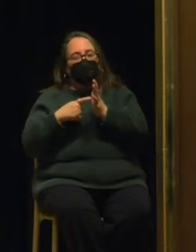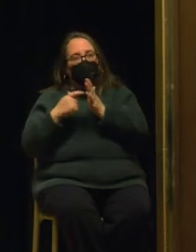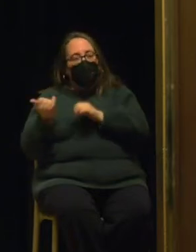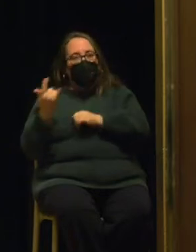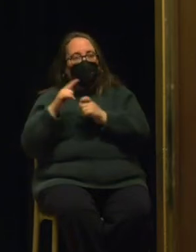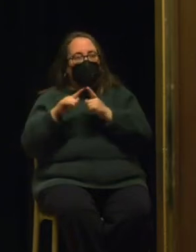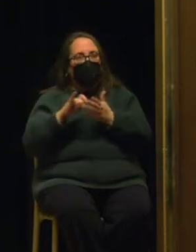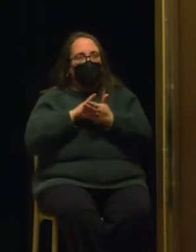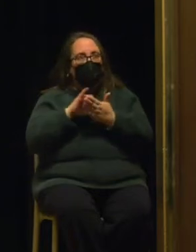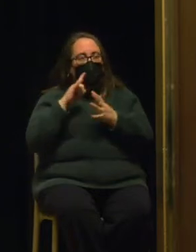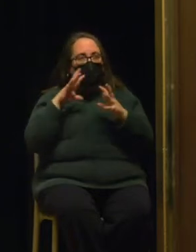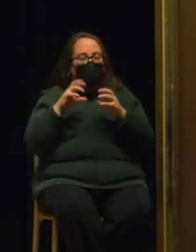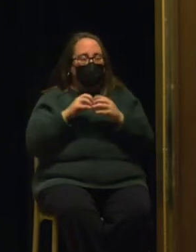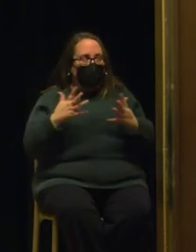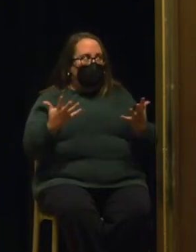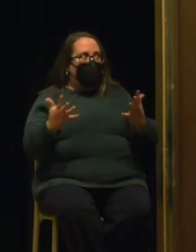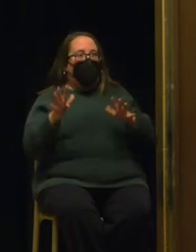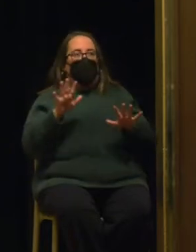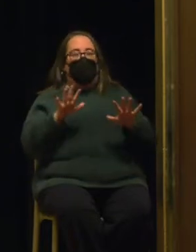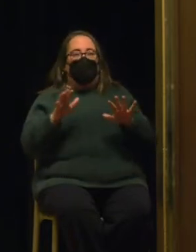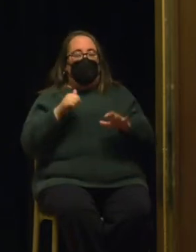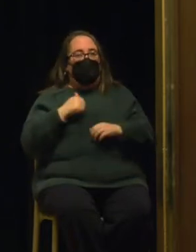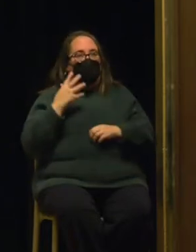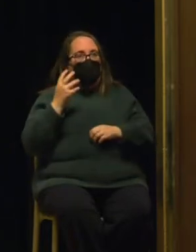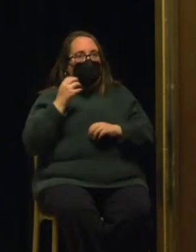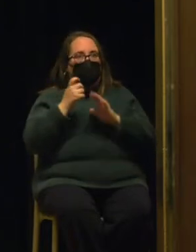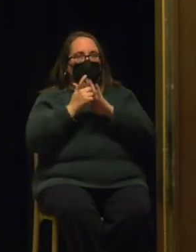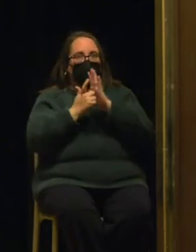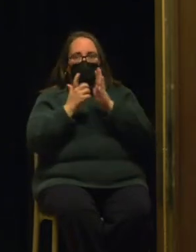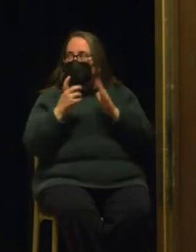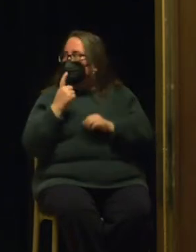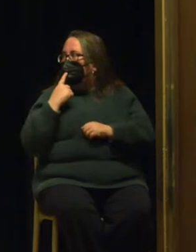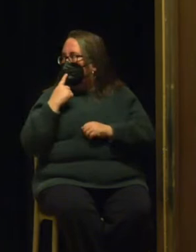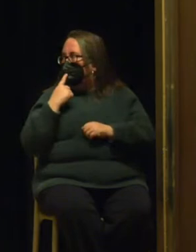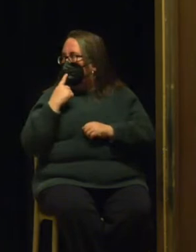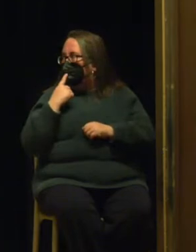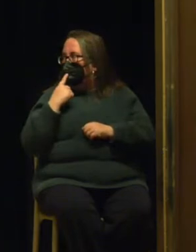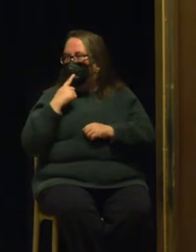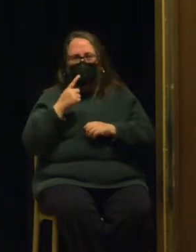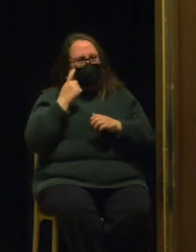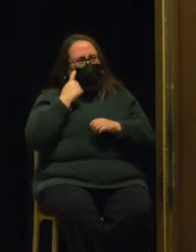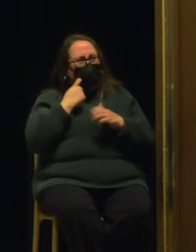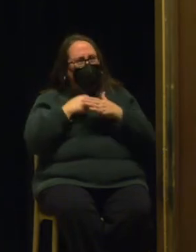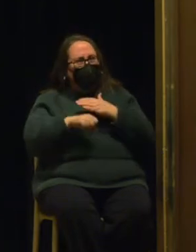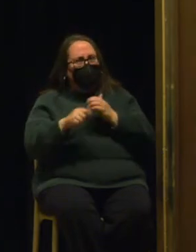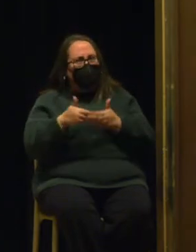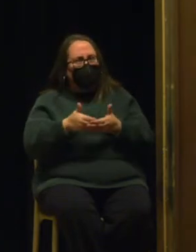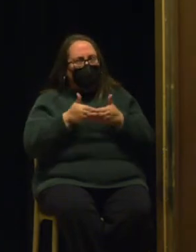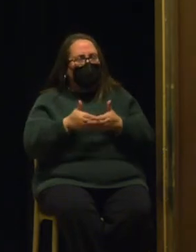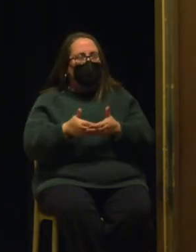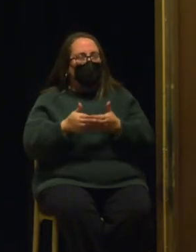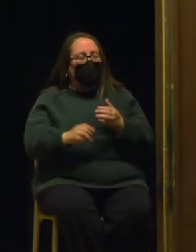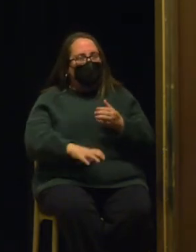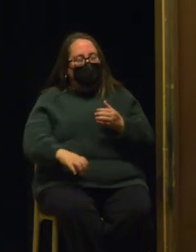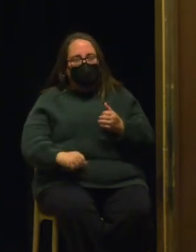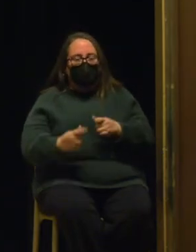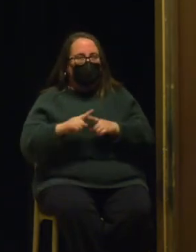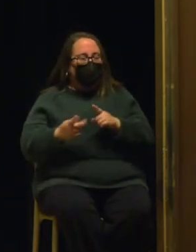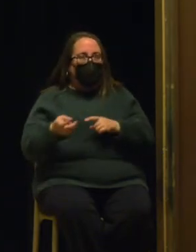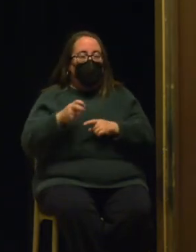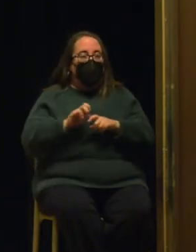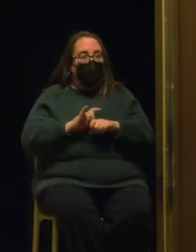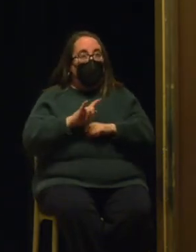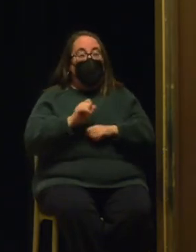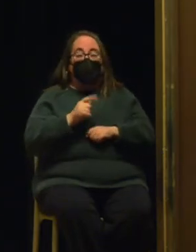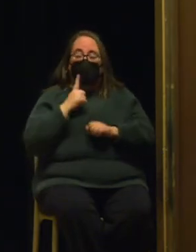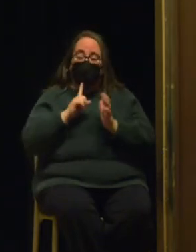York for a meeting. And my outside counsel, who was in New York, said, she just had a baby. She had a cesarean. She can't. And